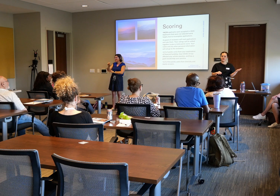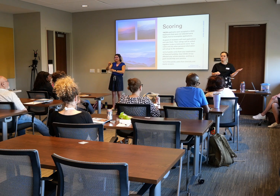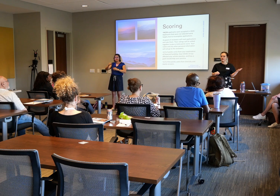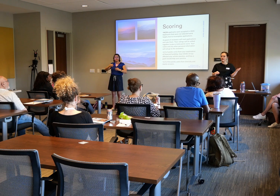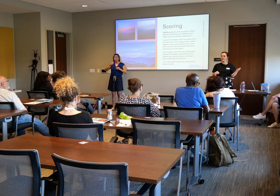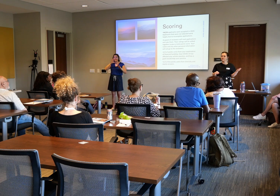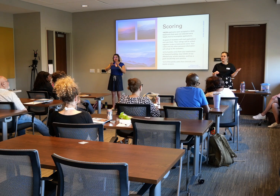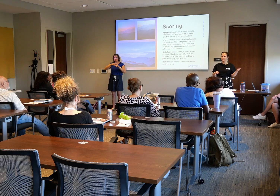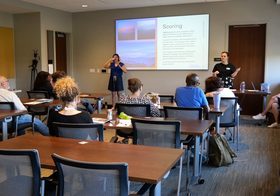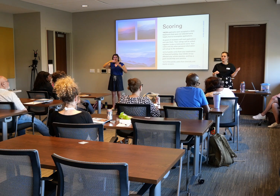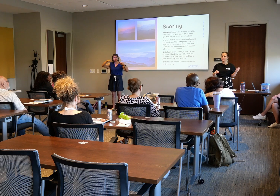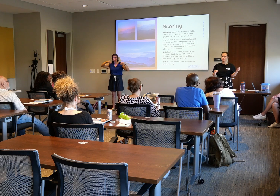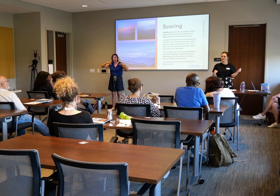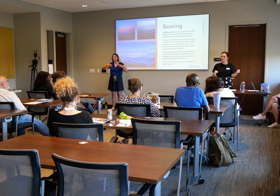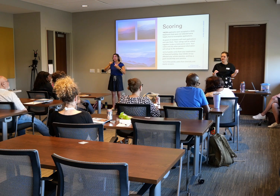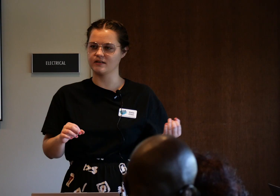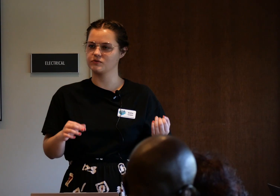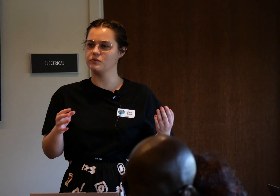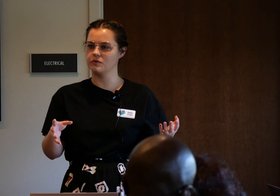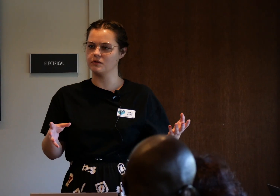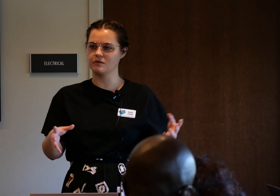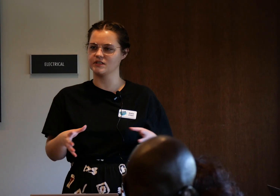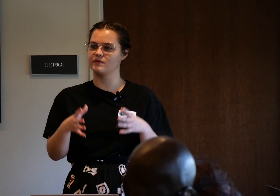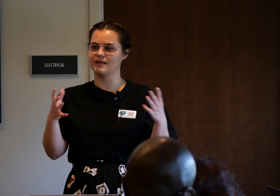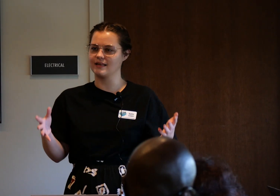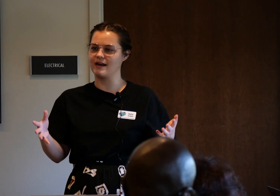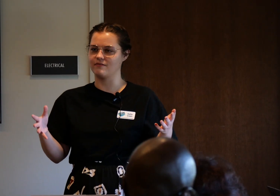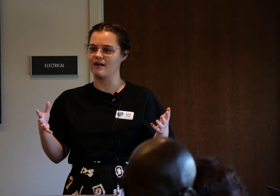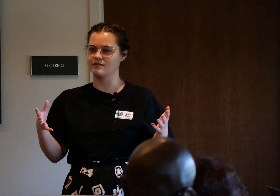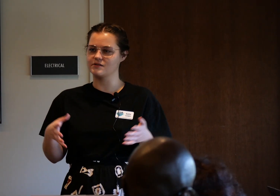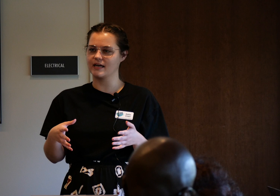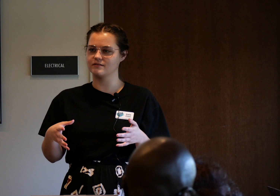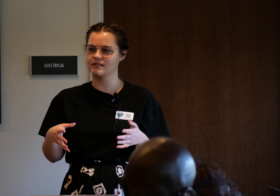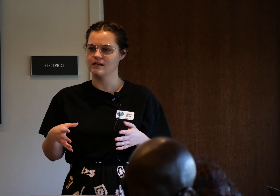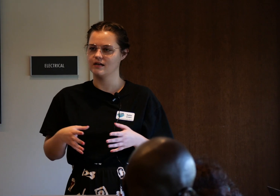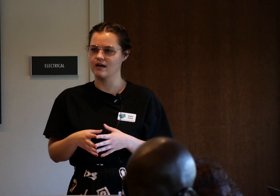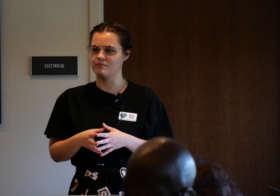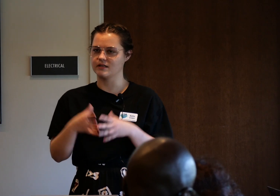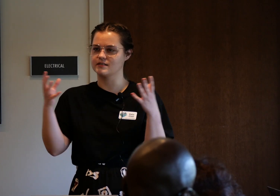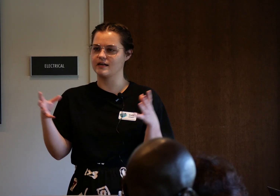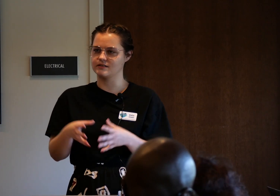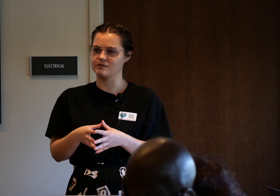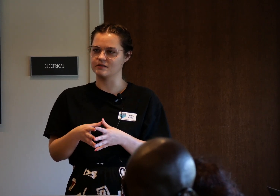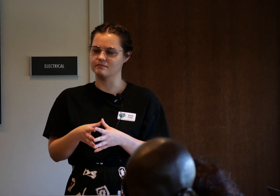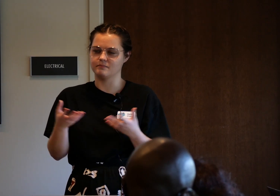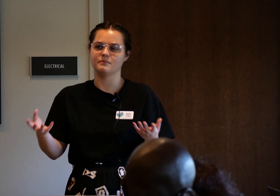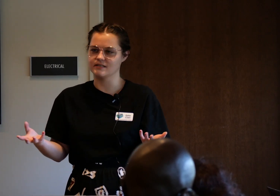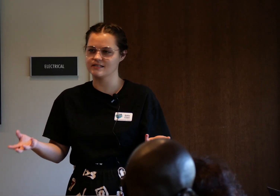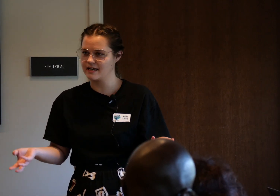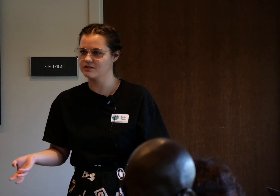we're also clarifying is if you were contracted by a school or something like that, if that also counts, because that is